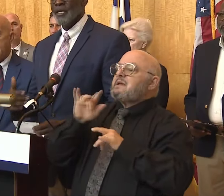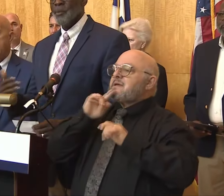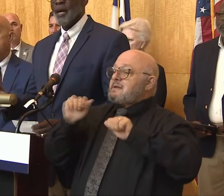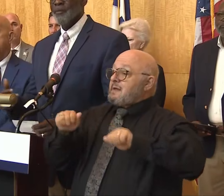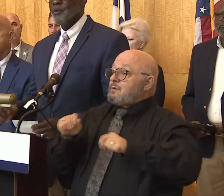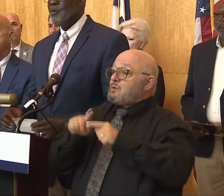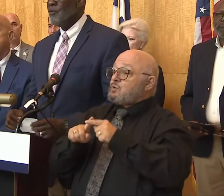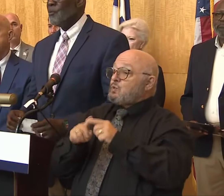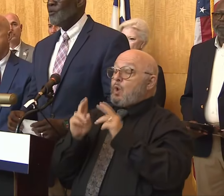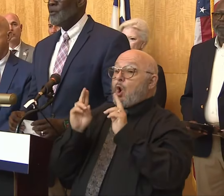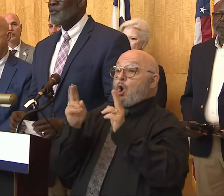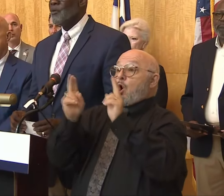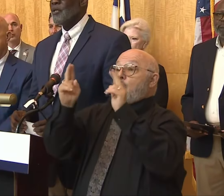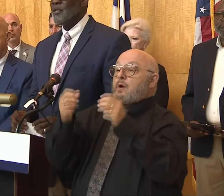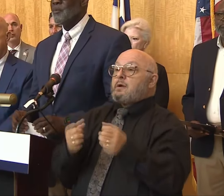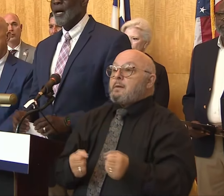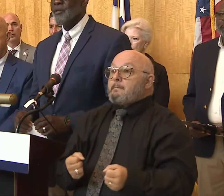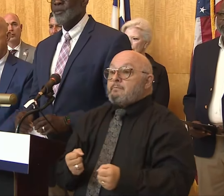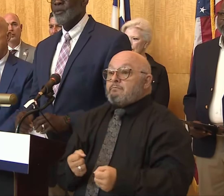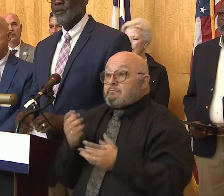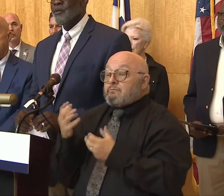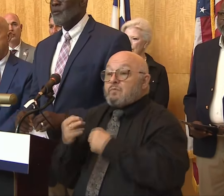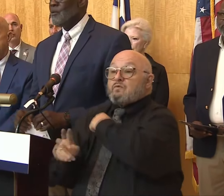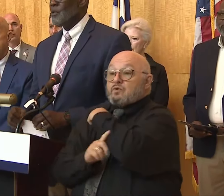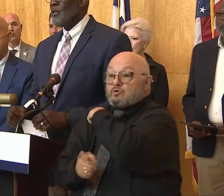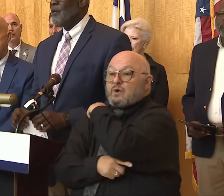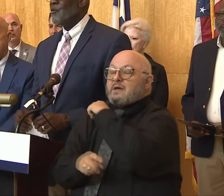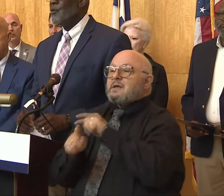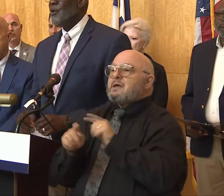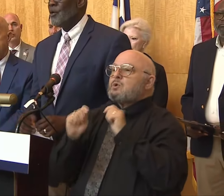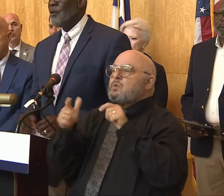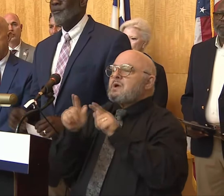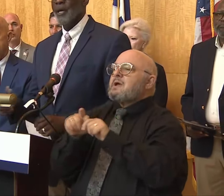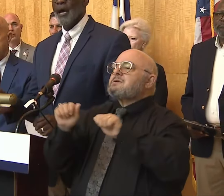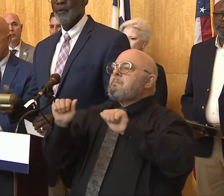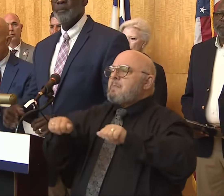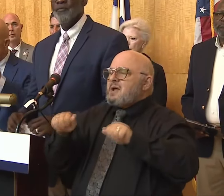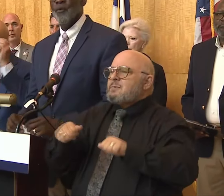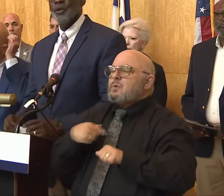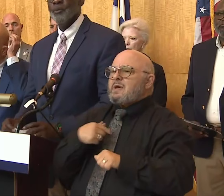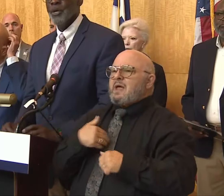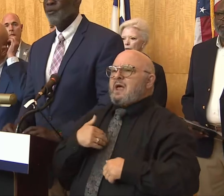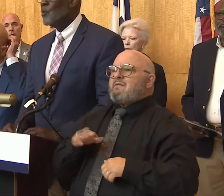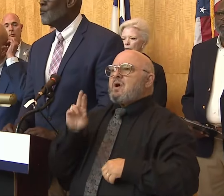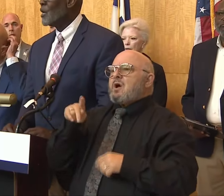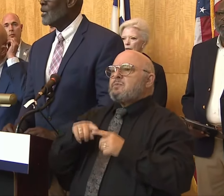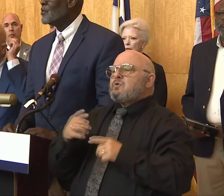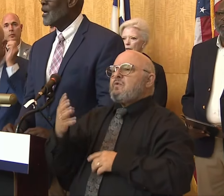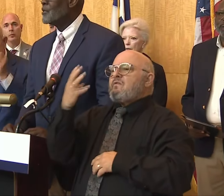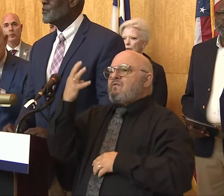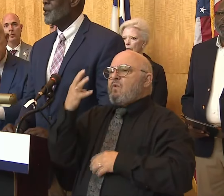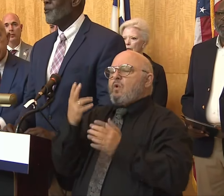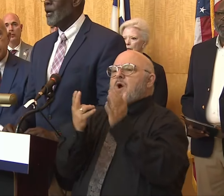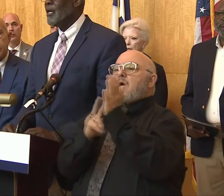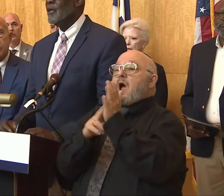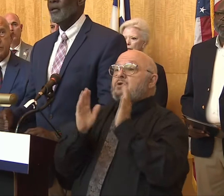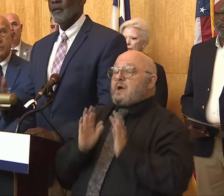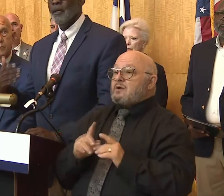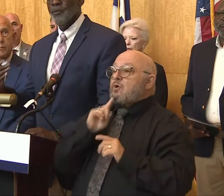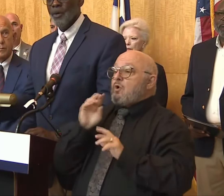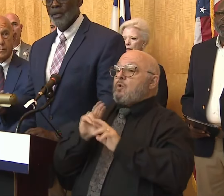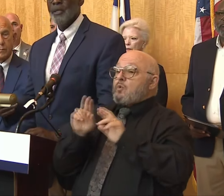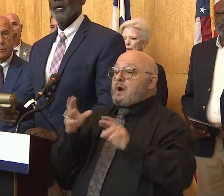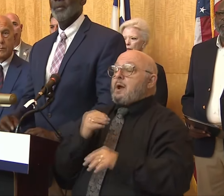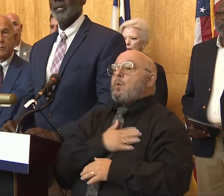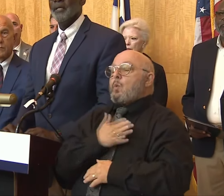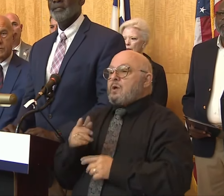able to expedite debris removal as quickly as possible. So we do want to let everyone know that we have up to 4 debris removal contractors that are ready